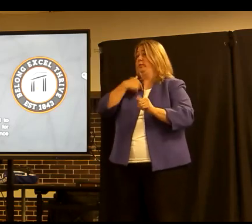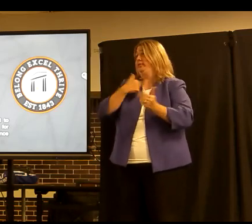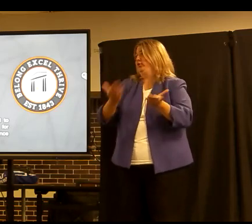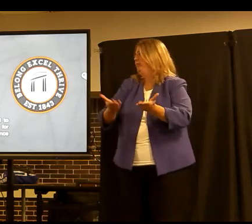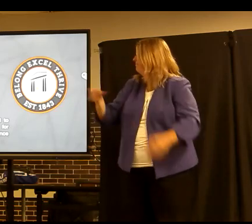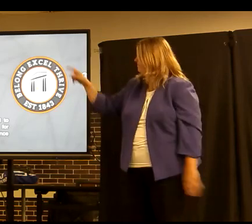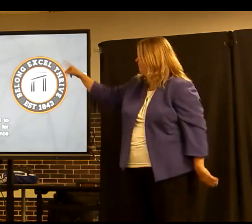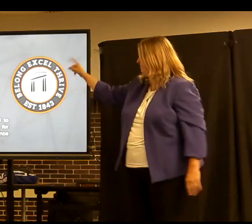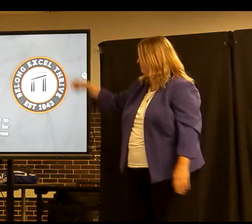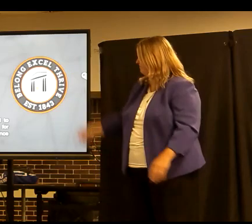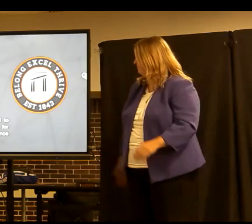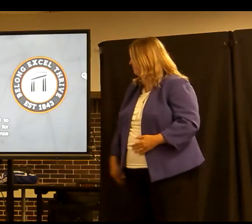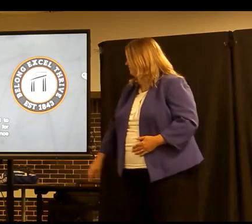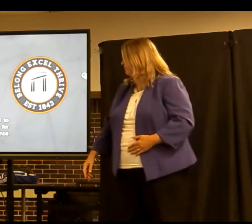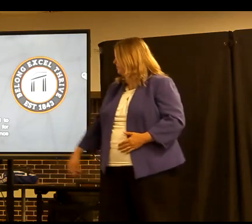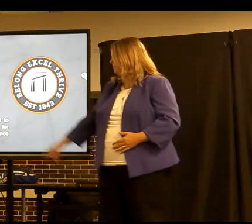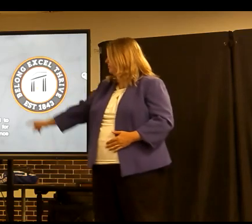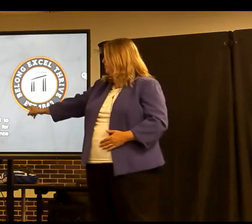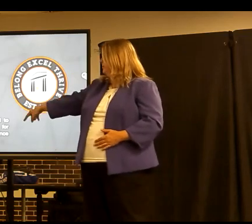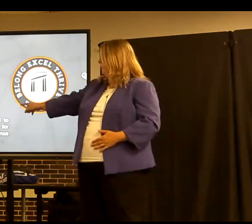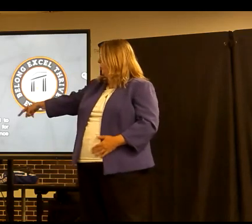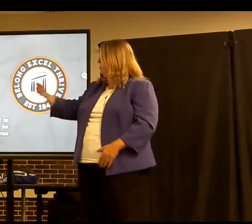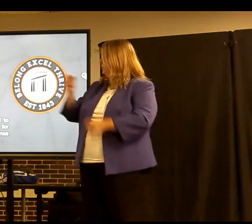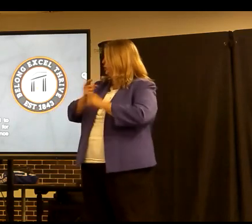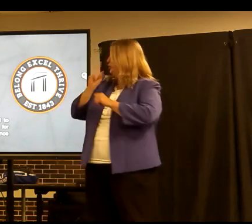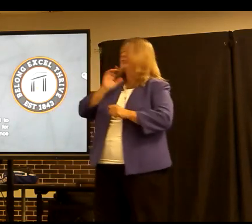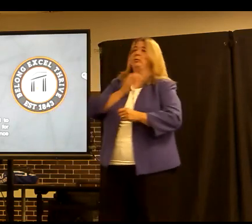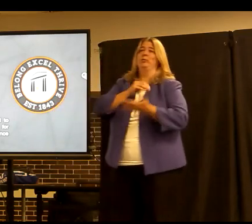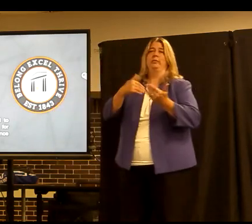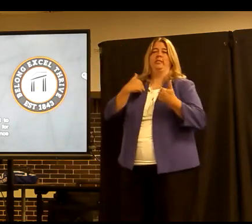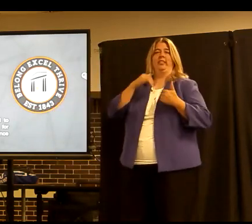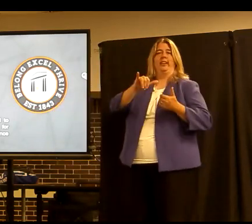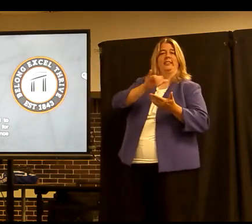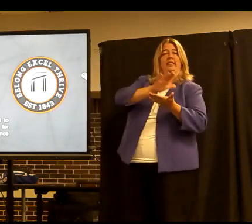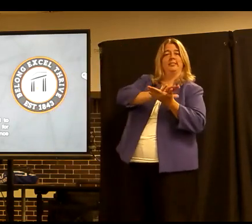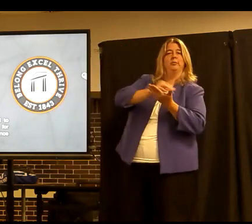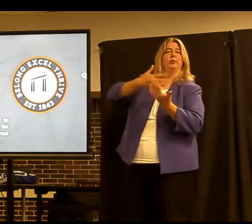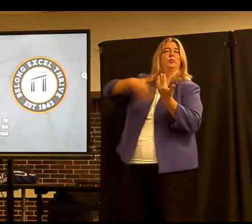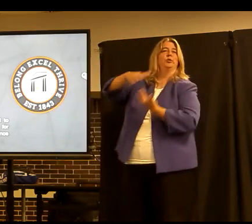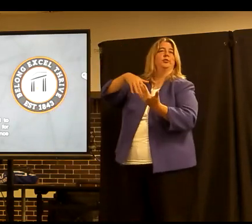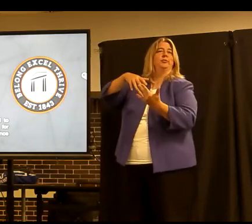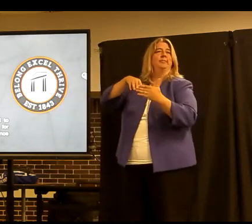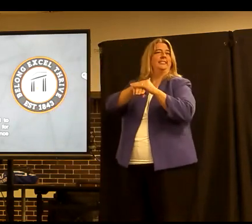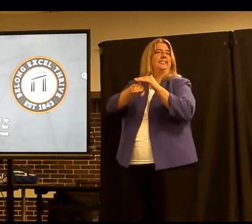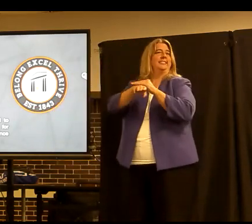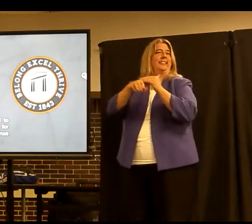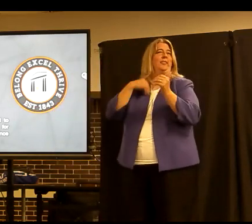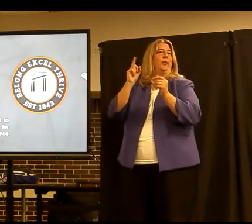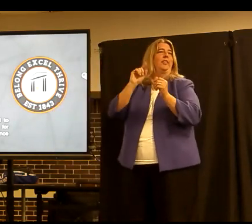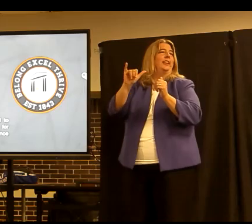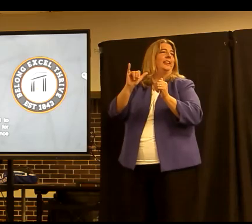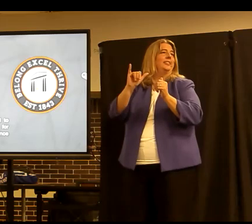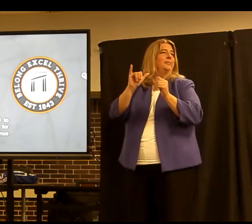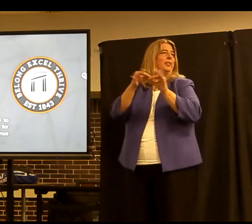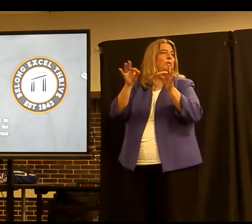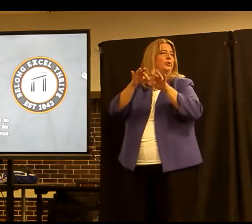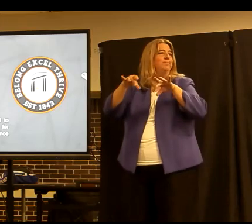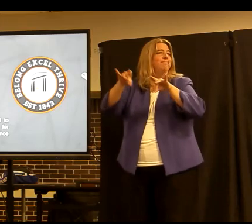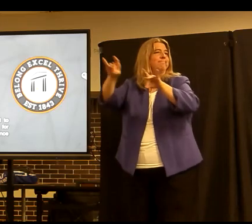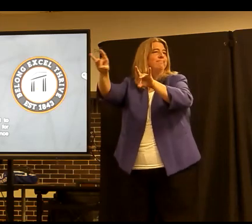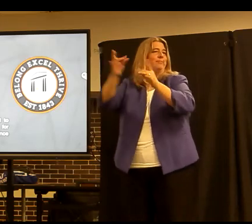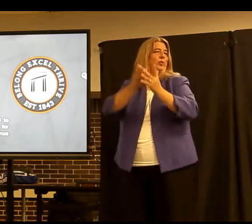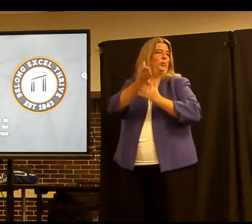been. So it's nice to continue to review that and keep it fresh in our minds. And when students have that academic